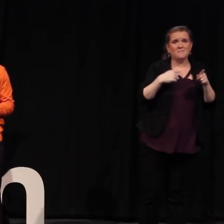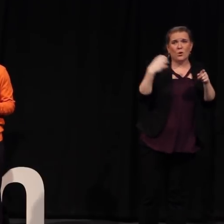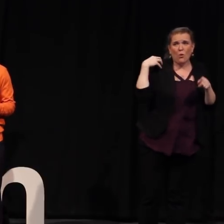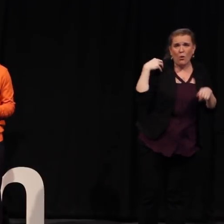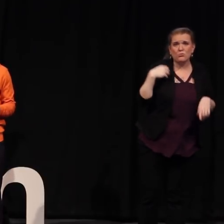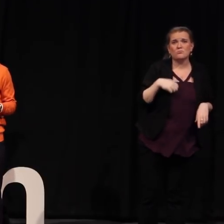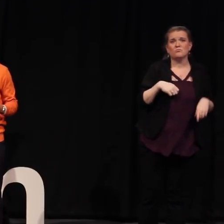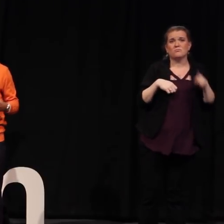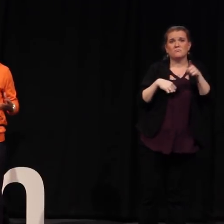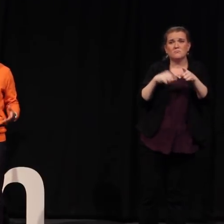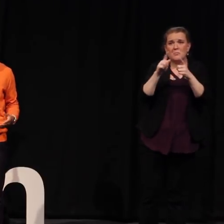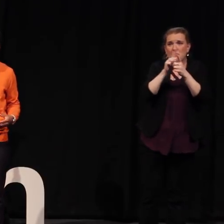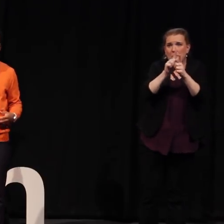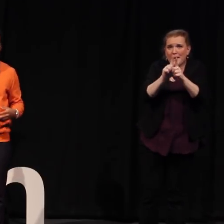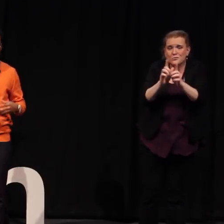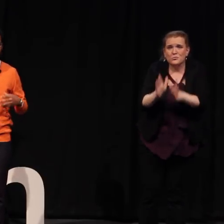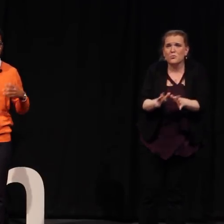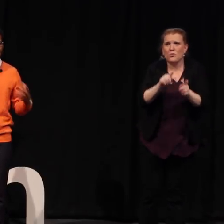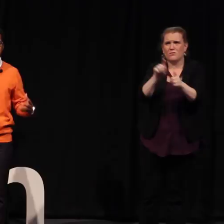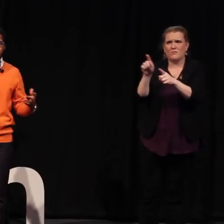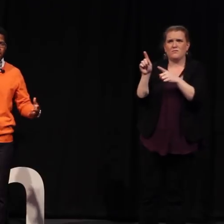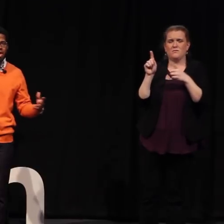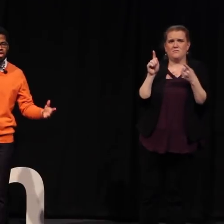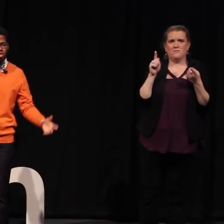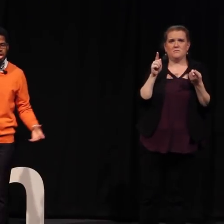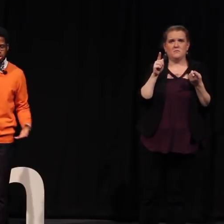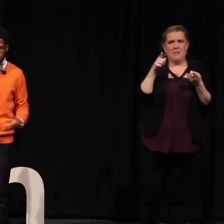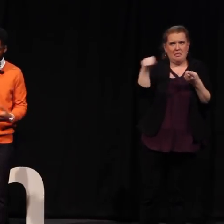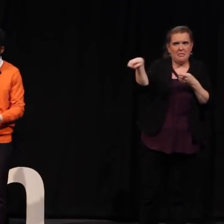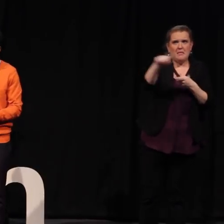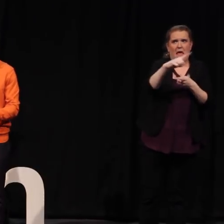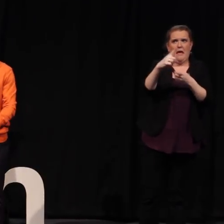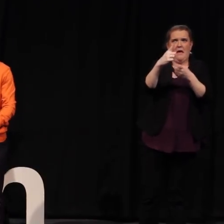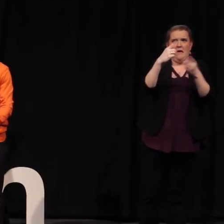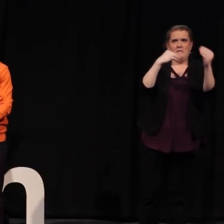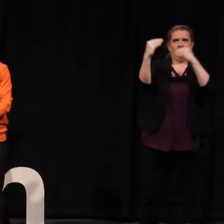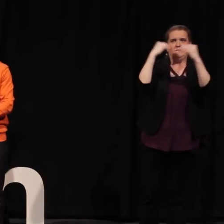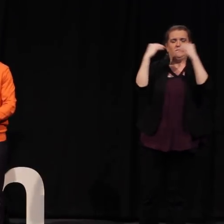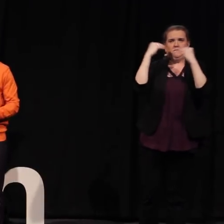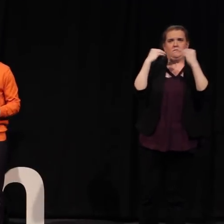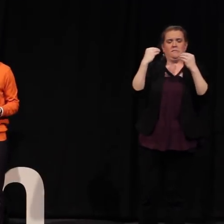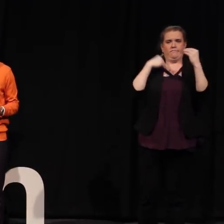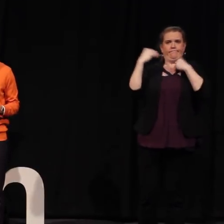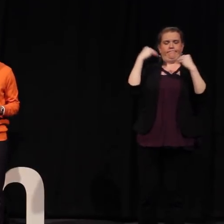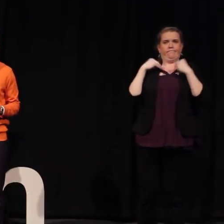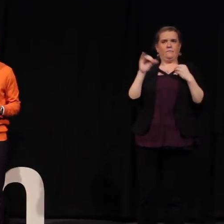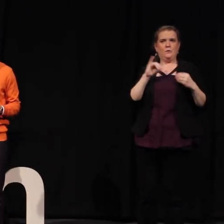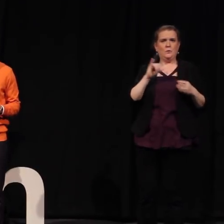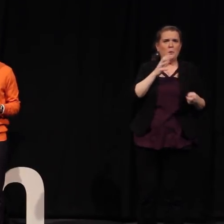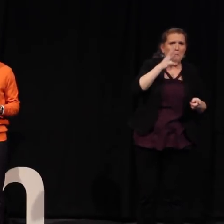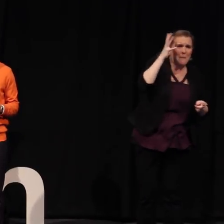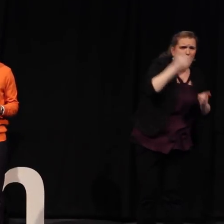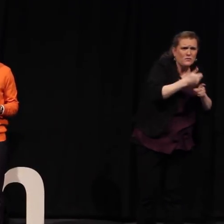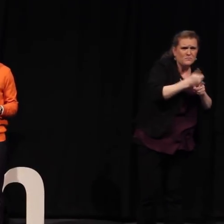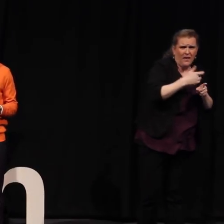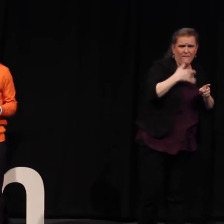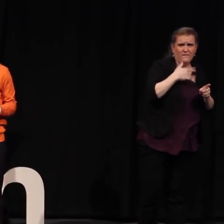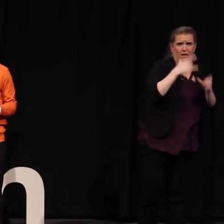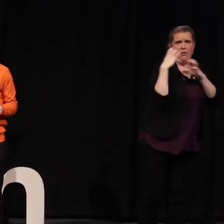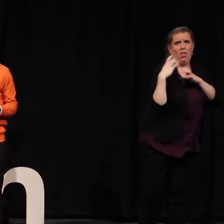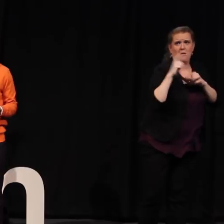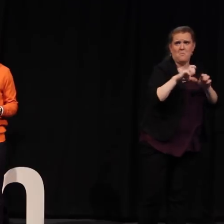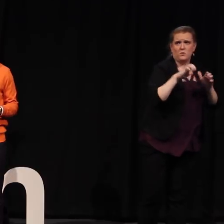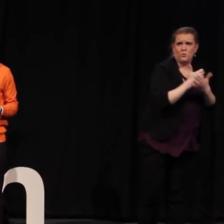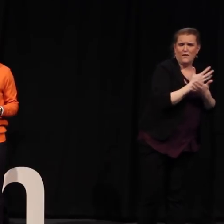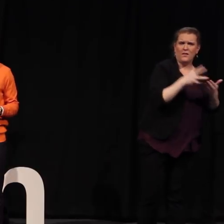mentors, because my parents were not concerned with answering every question or filling every gap themselves, just making sure that